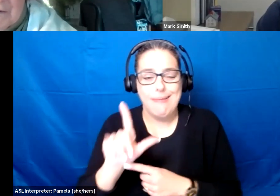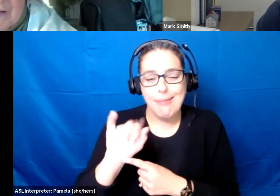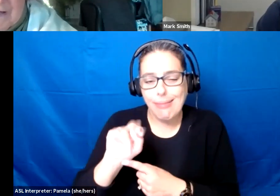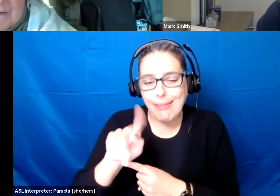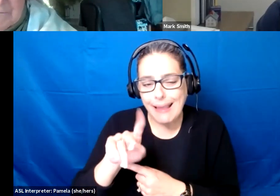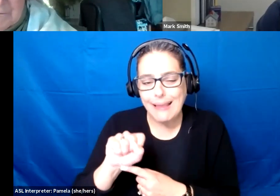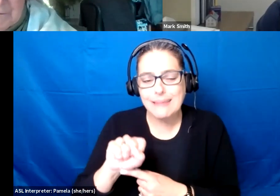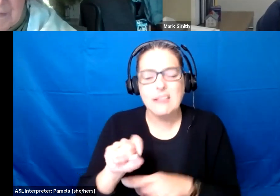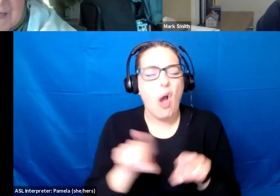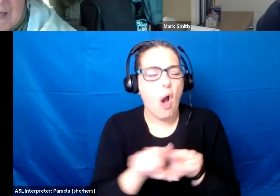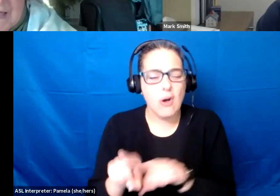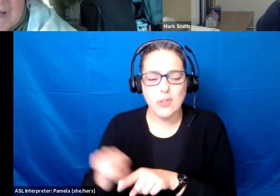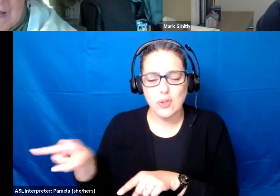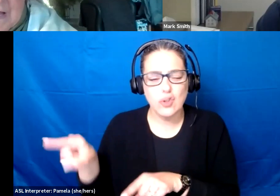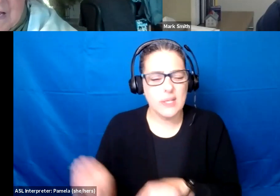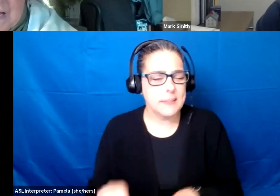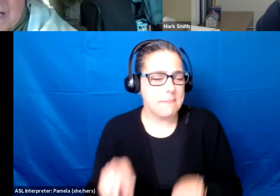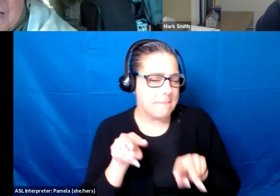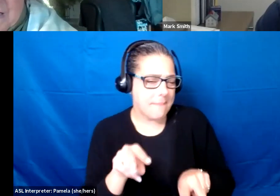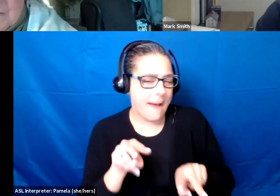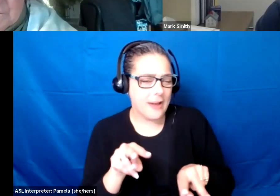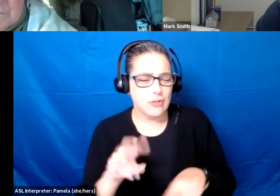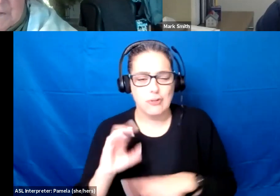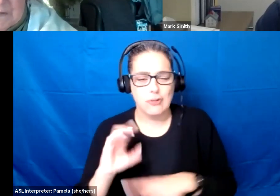and all that.